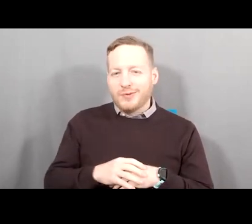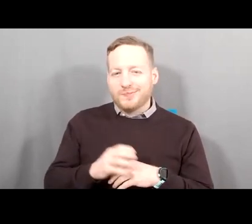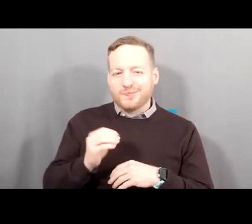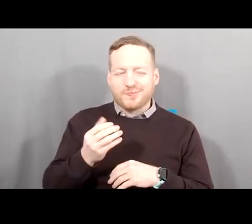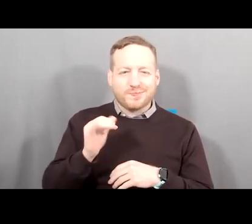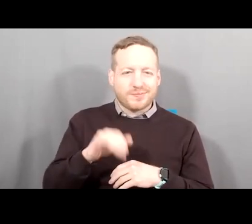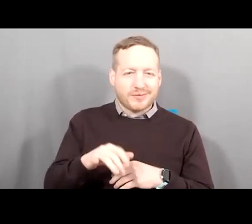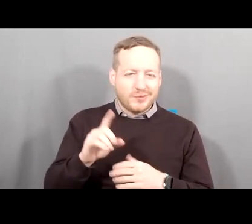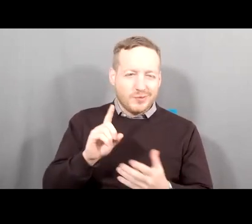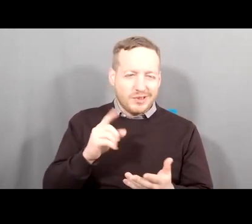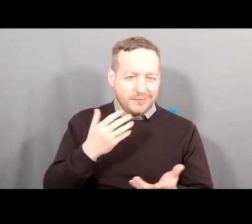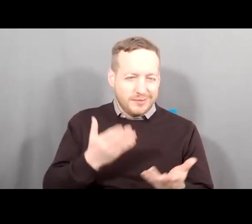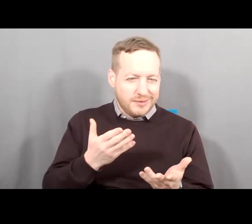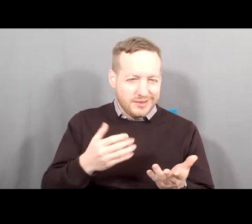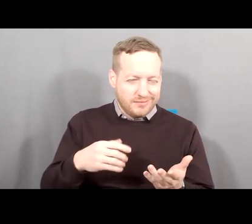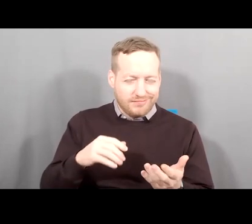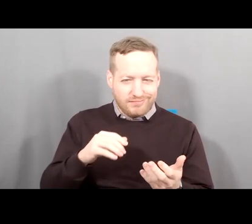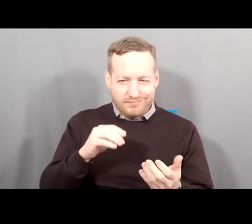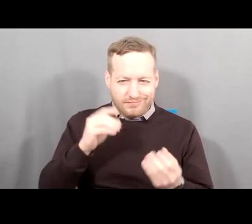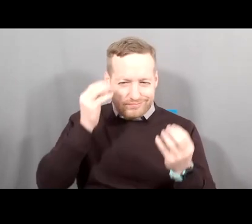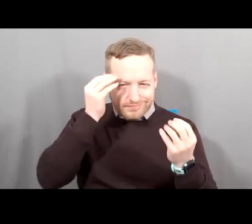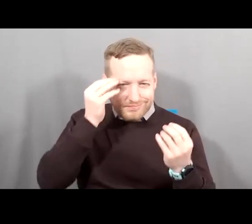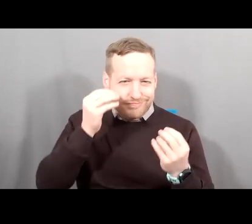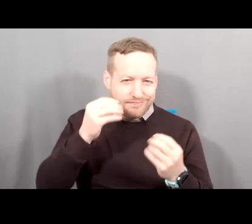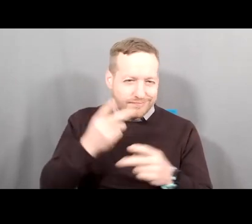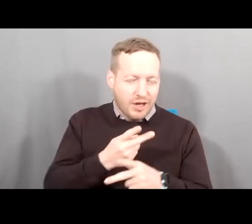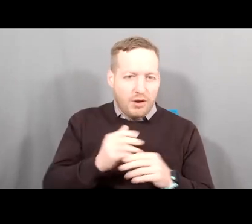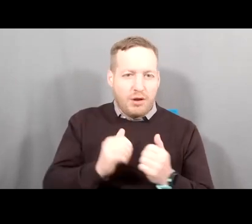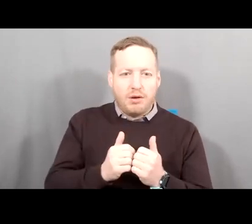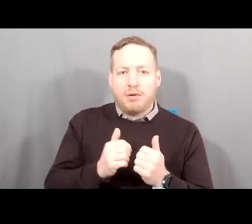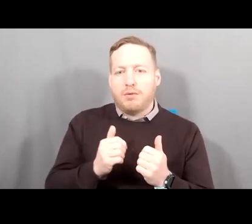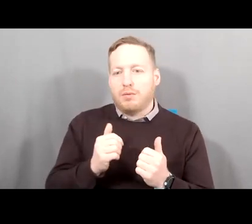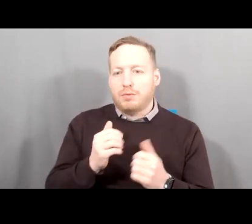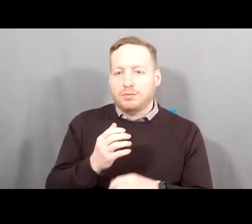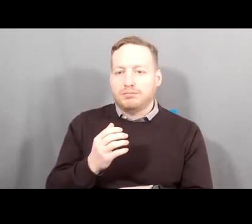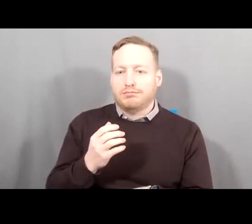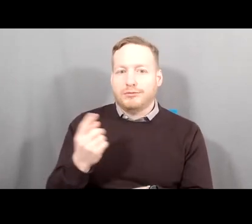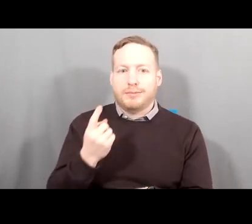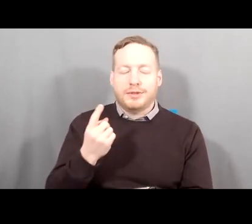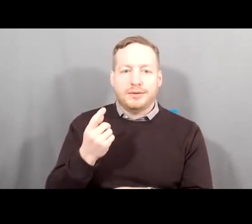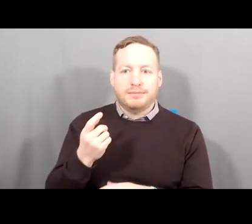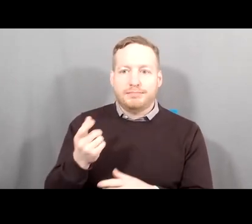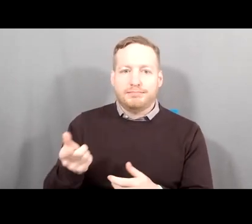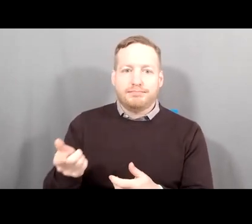people, then they will be involved. So that's something that we might want to brainstorm